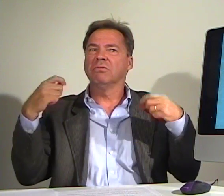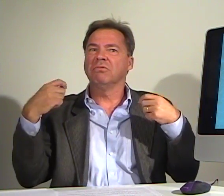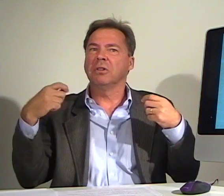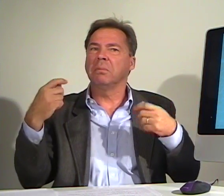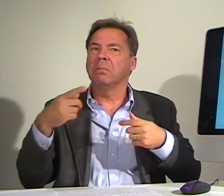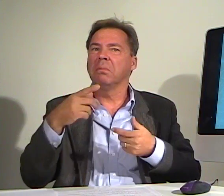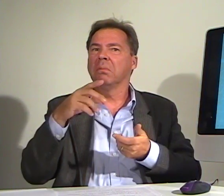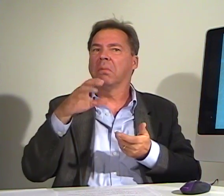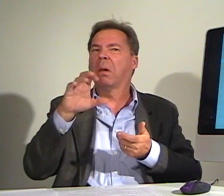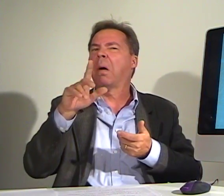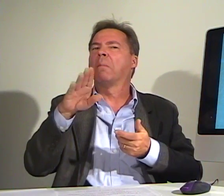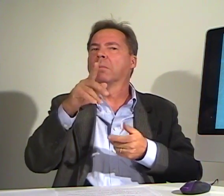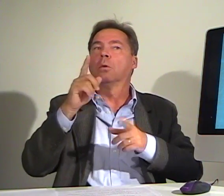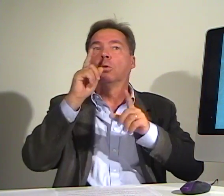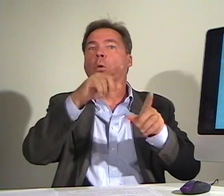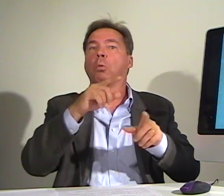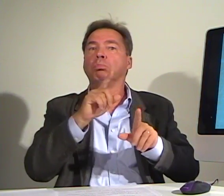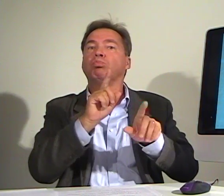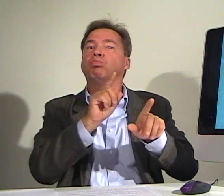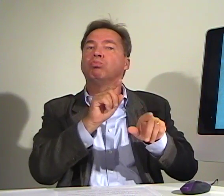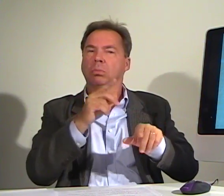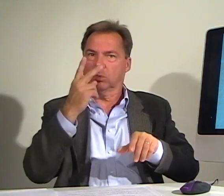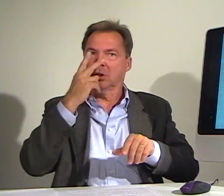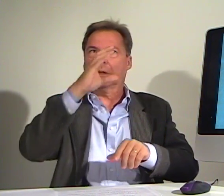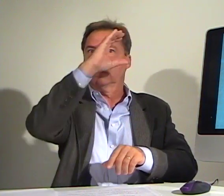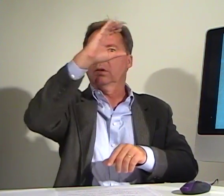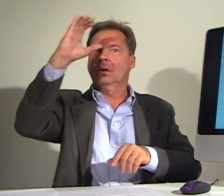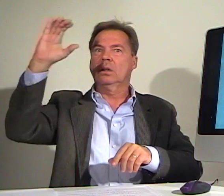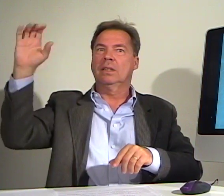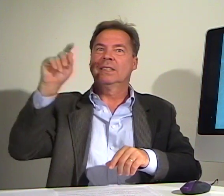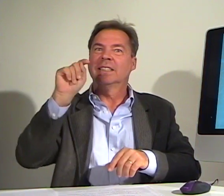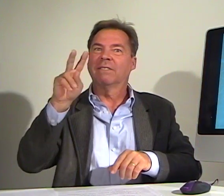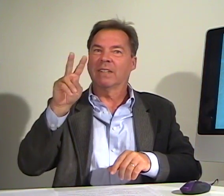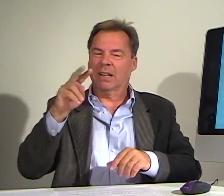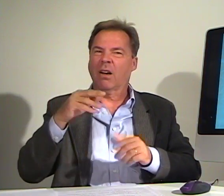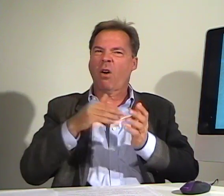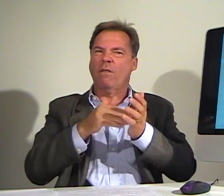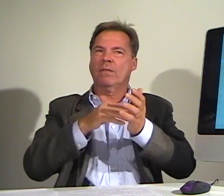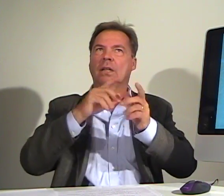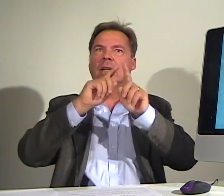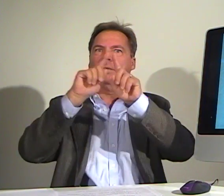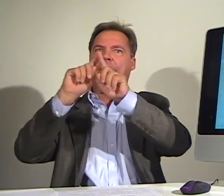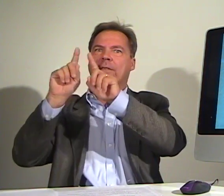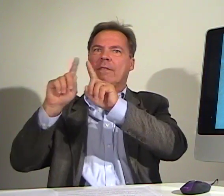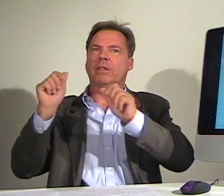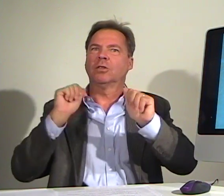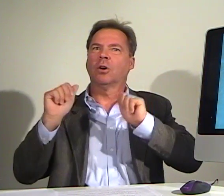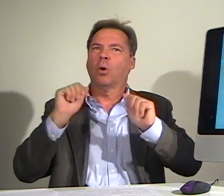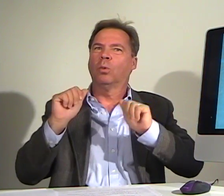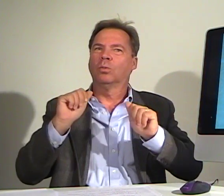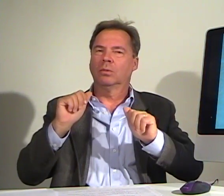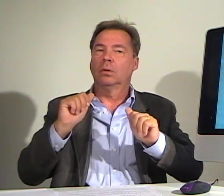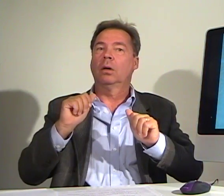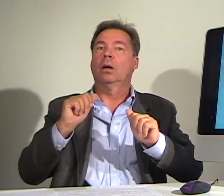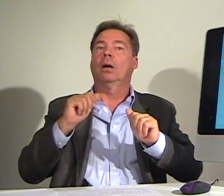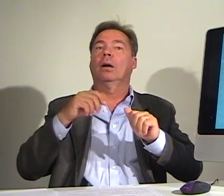for everybody to enjoy. And we see that now, even when you go to a gym, for example, oftentimes there will be many